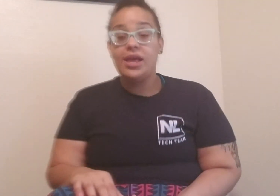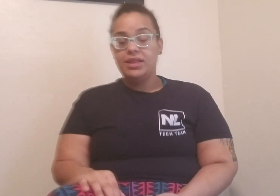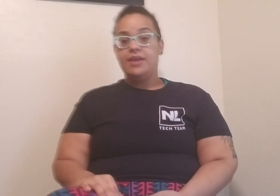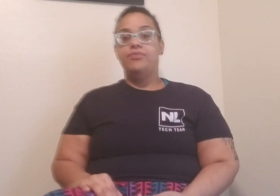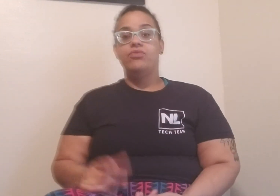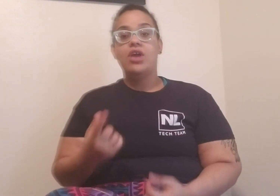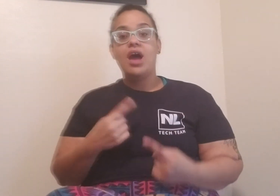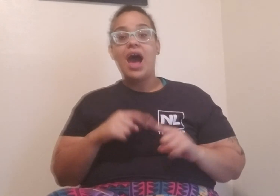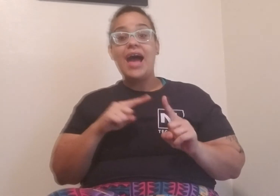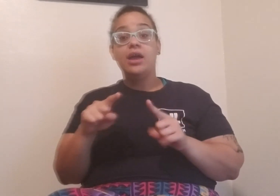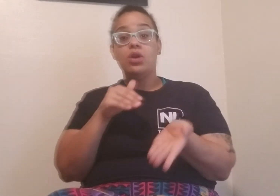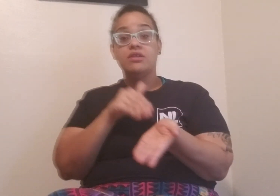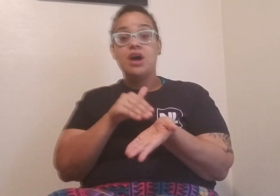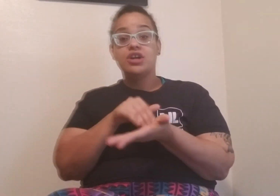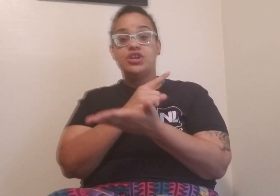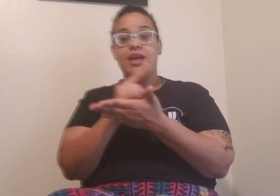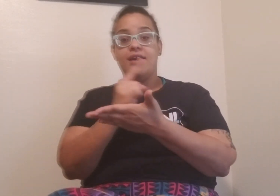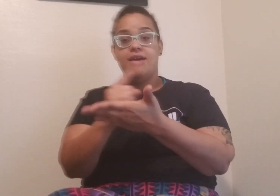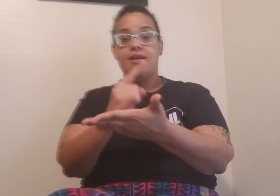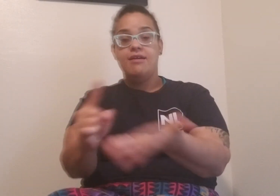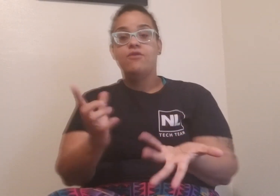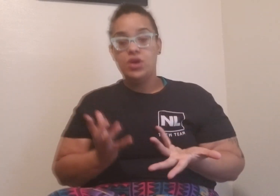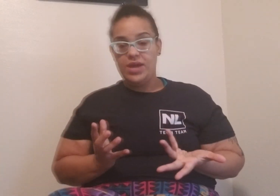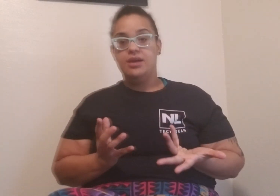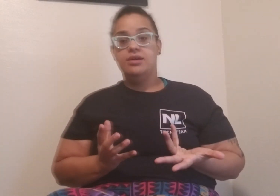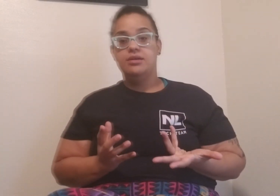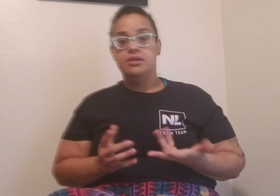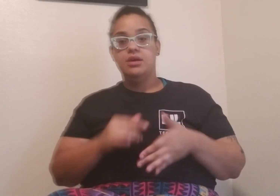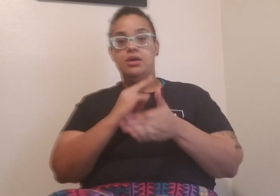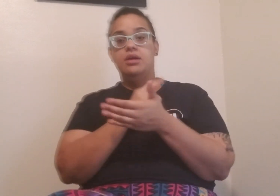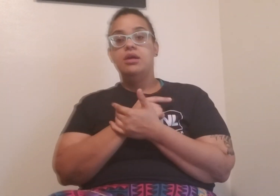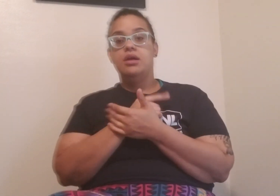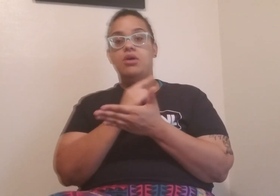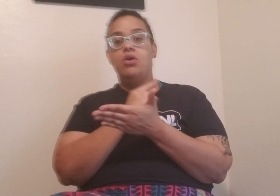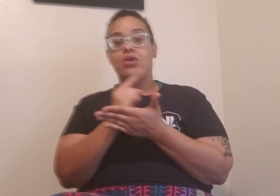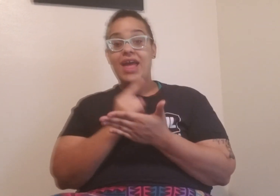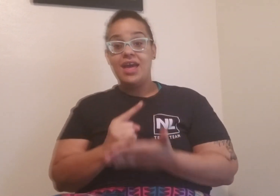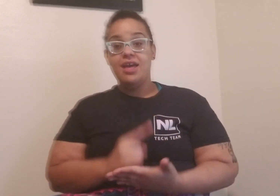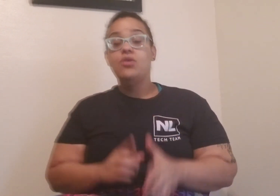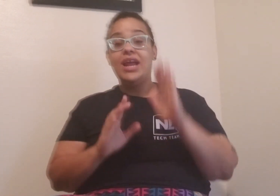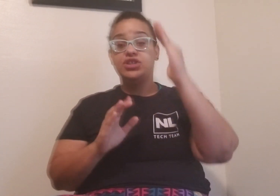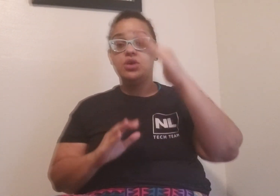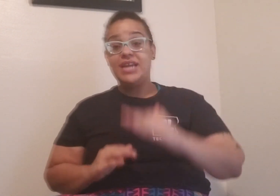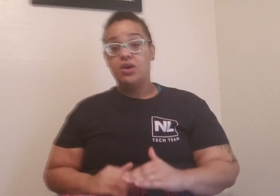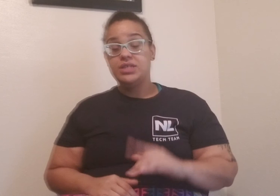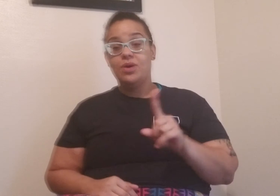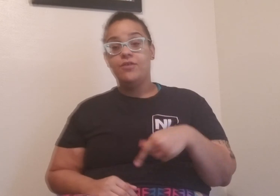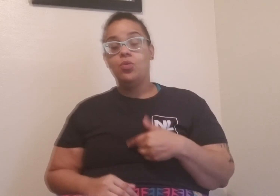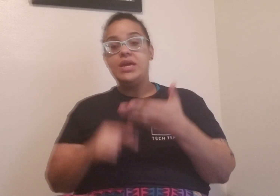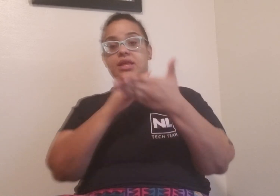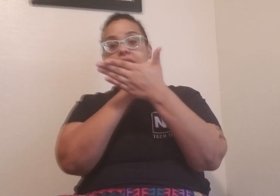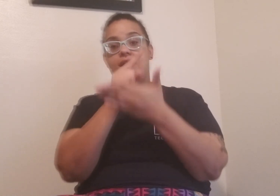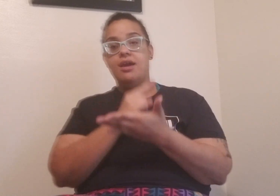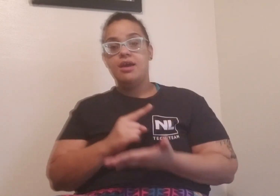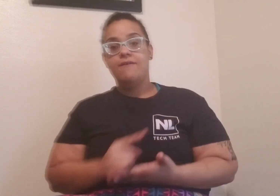Weekly, I go to the doctor every week. Or you can actually go down as well for weekly, every